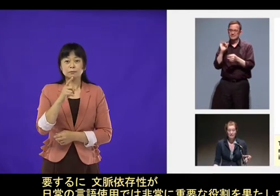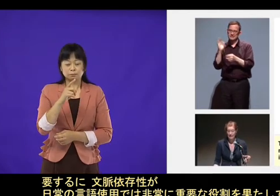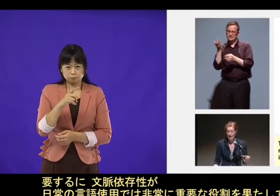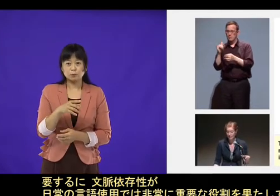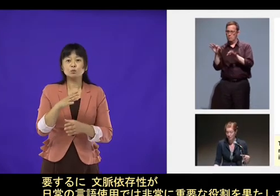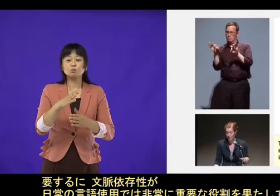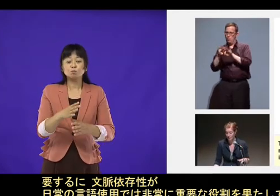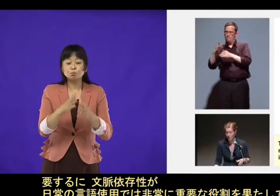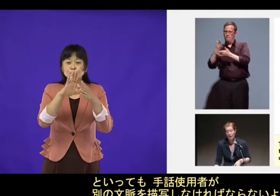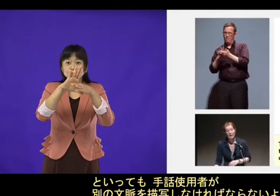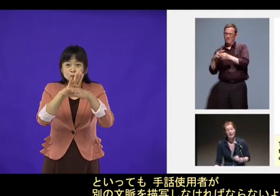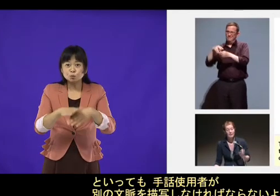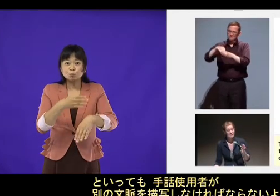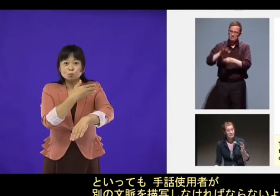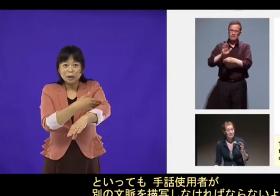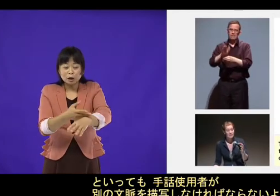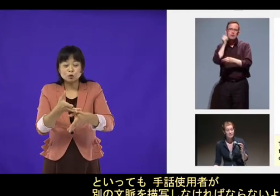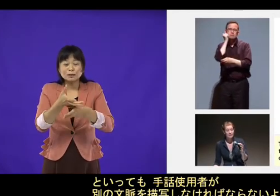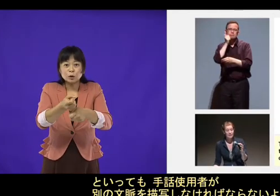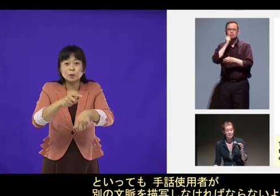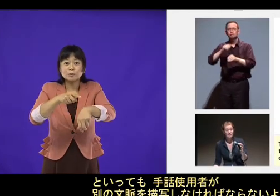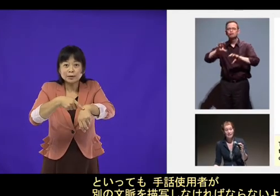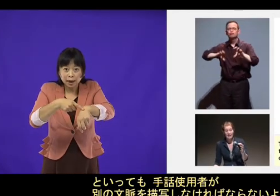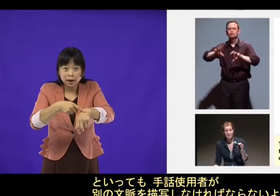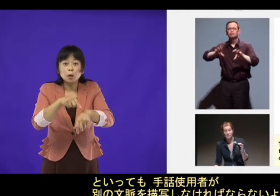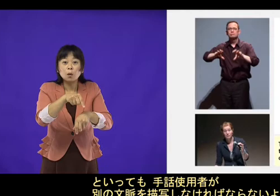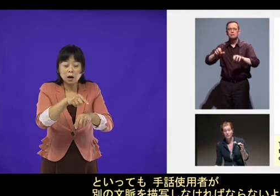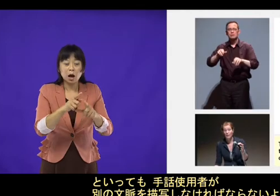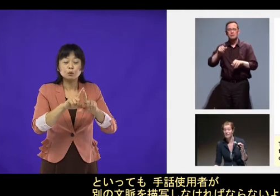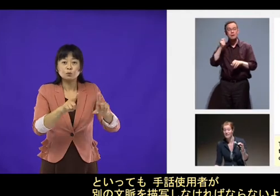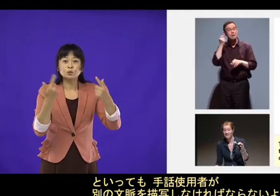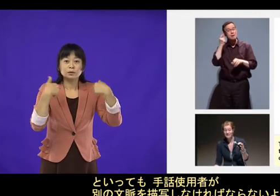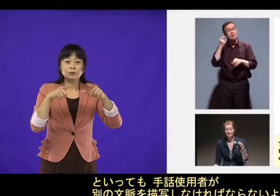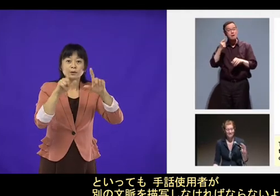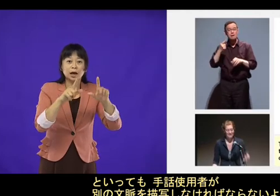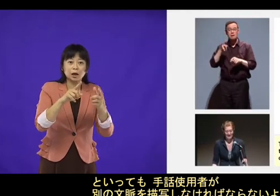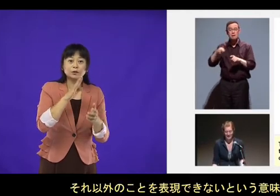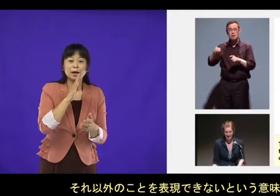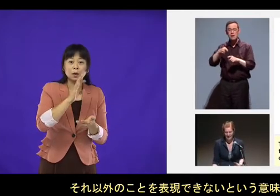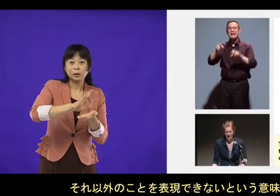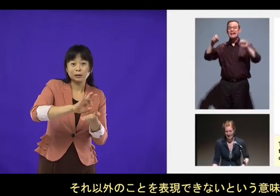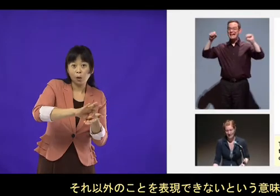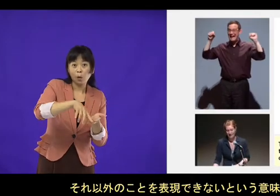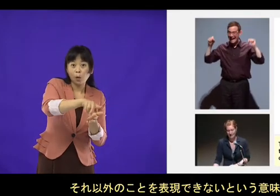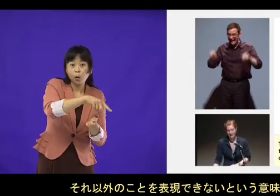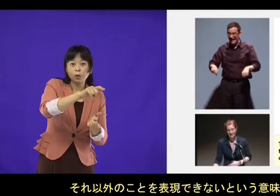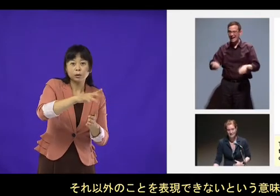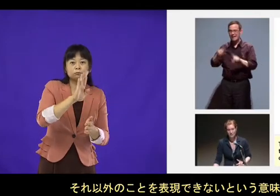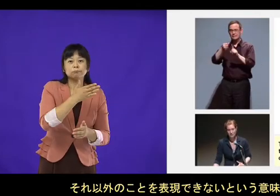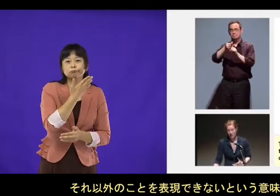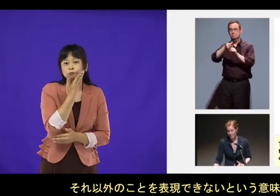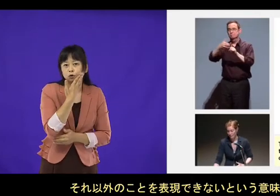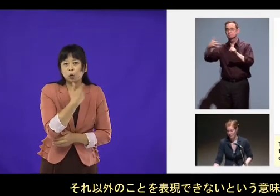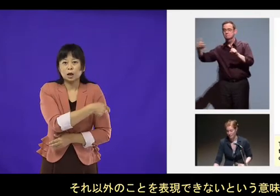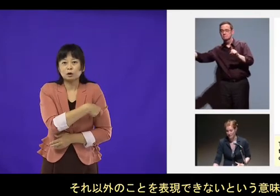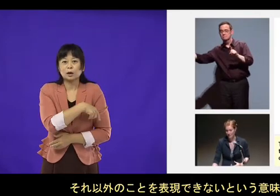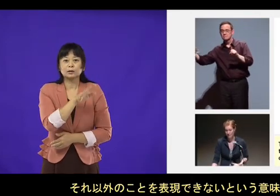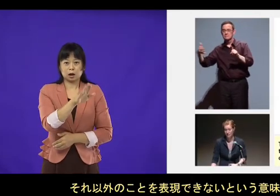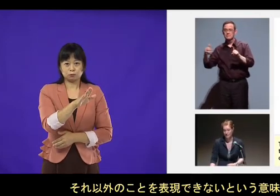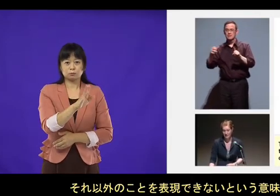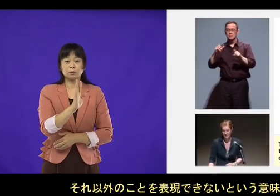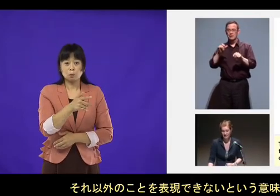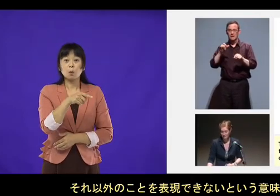within everyday language use. And it doesn't mean that signers can't do other things when they need to describe